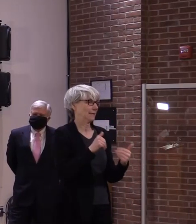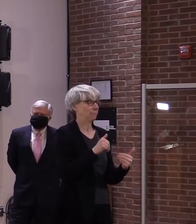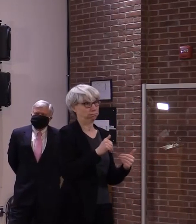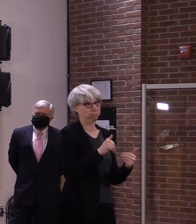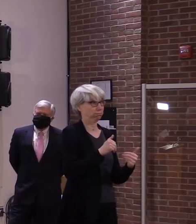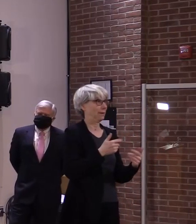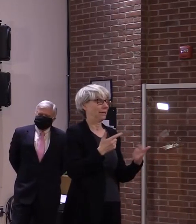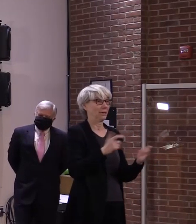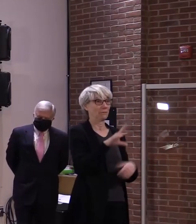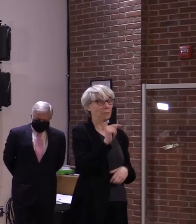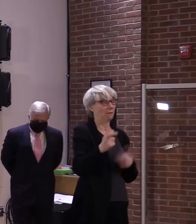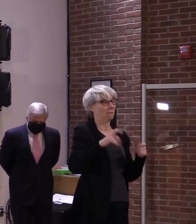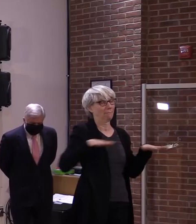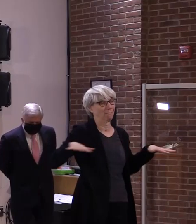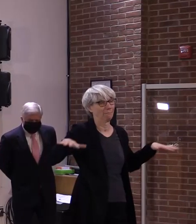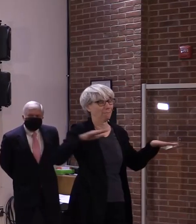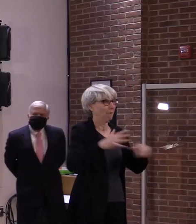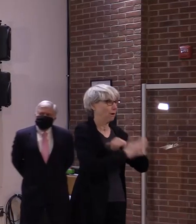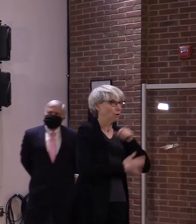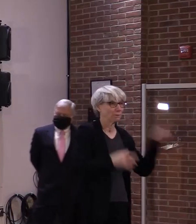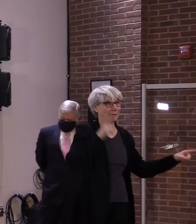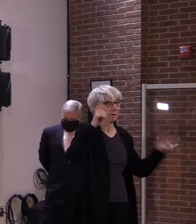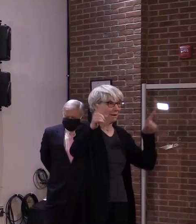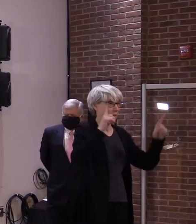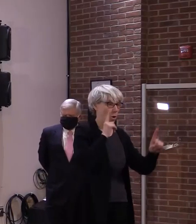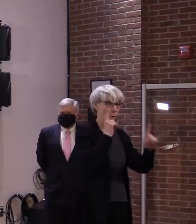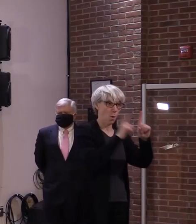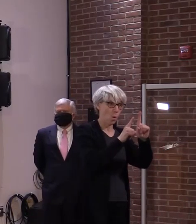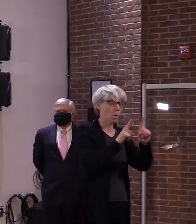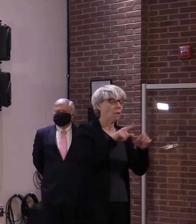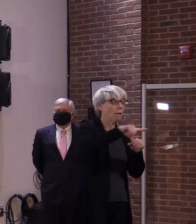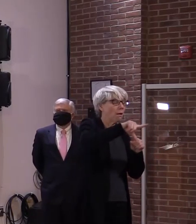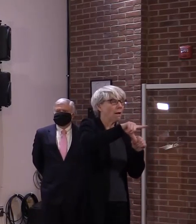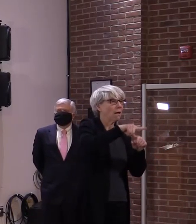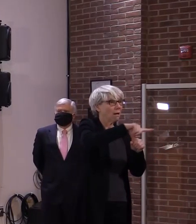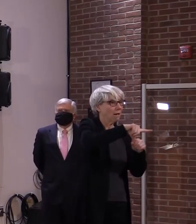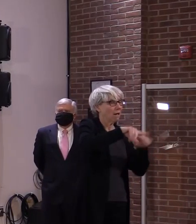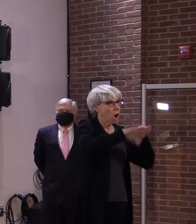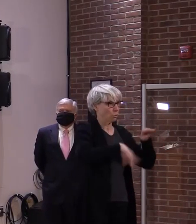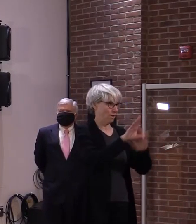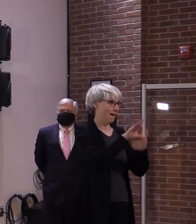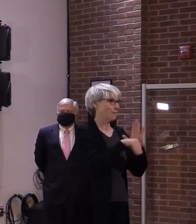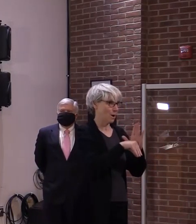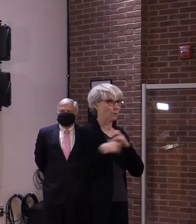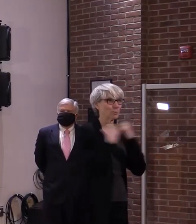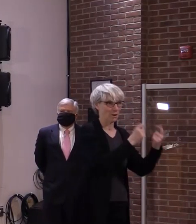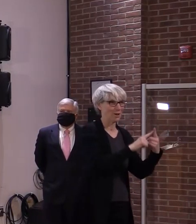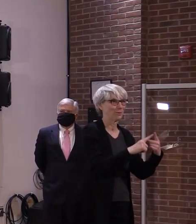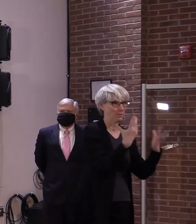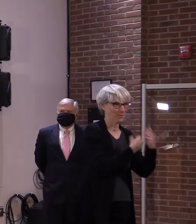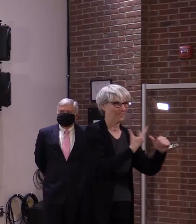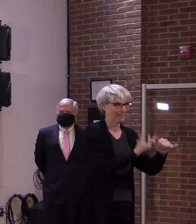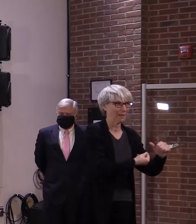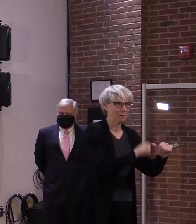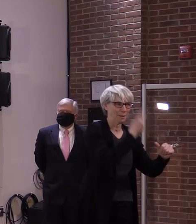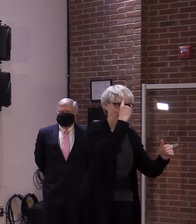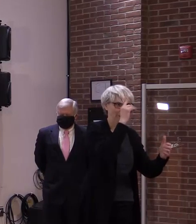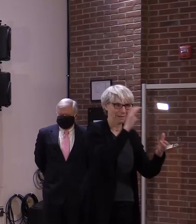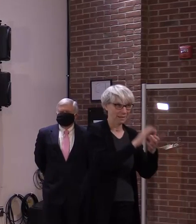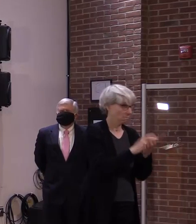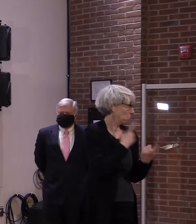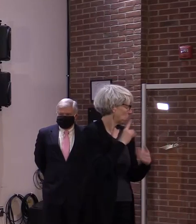has been that we wanted people to be within, I believe, a half hour of travel time to a site. And I believe we've achieved